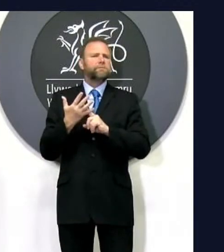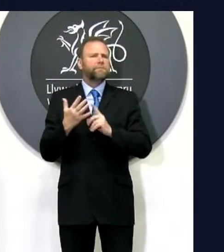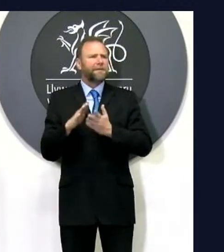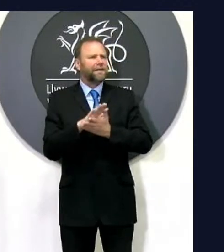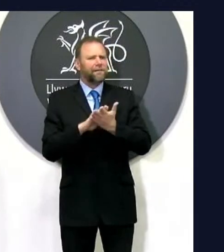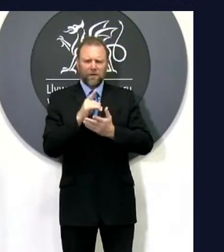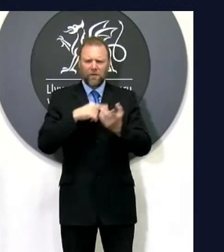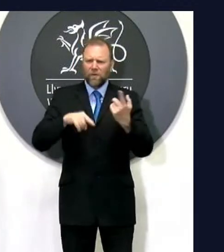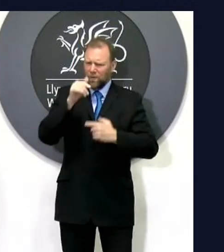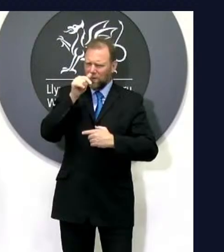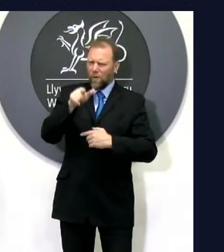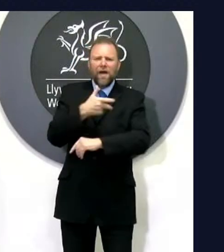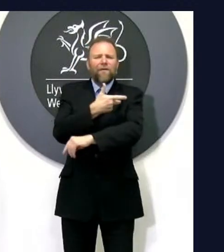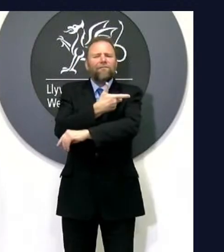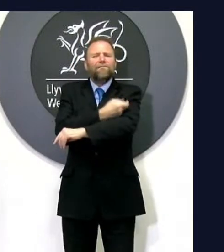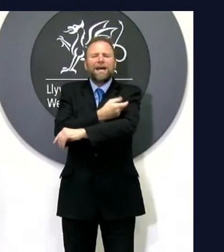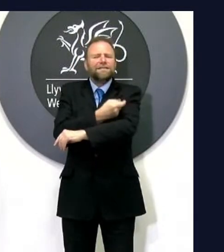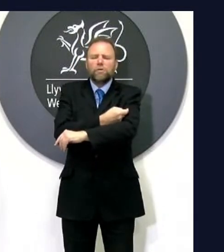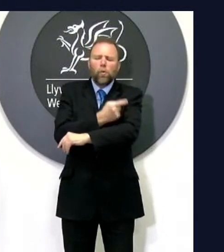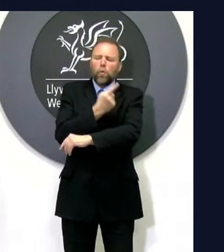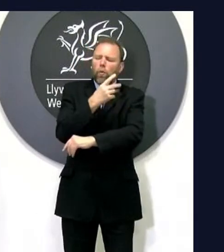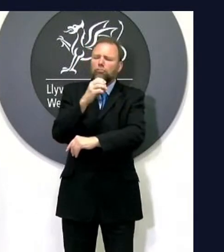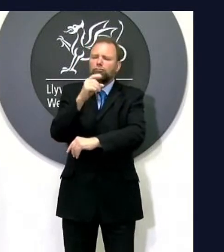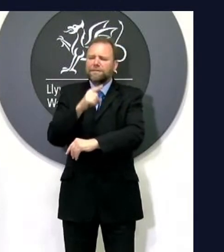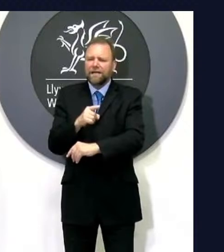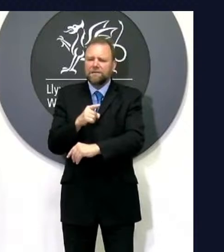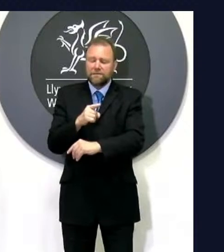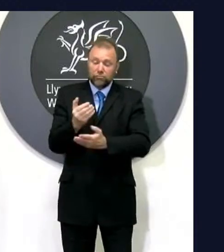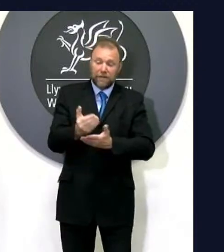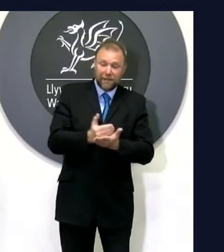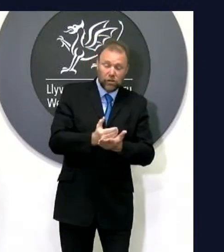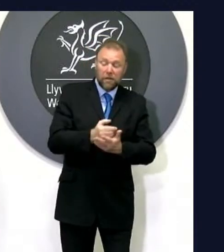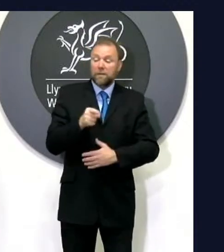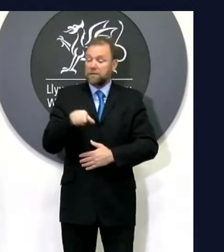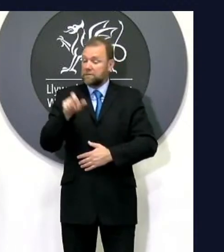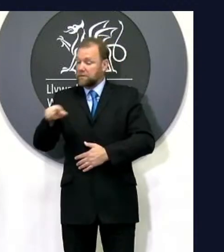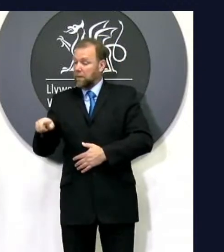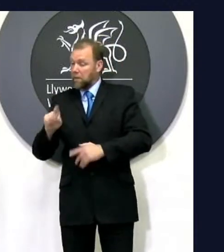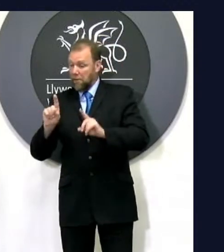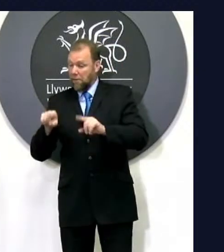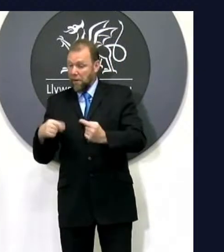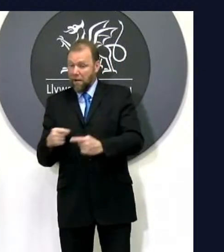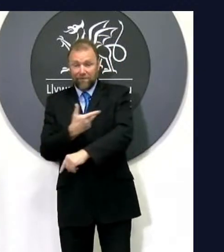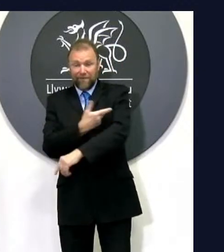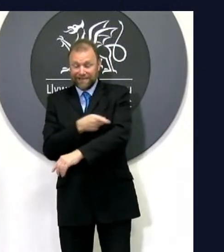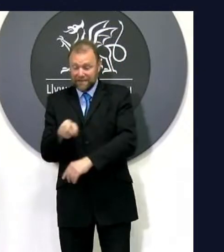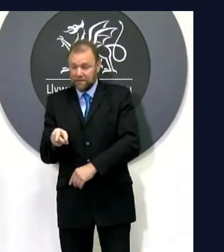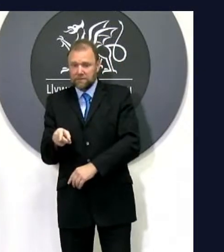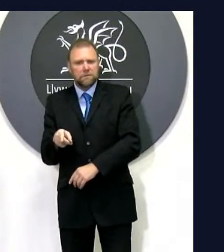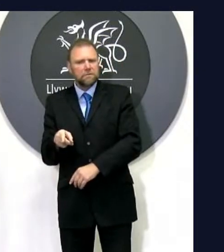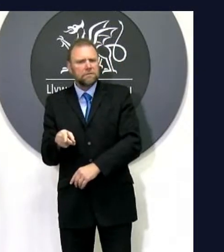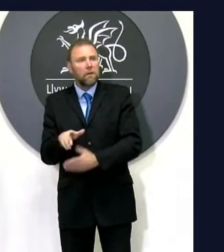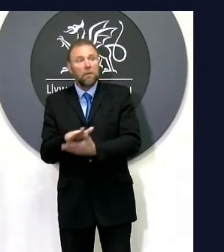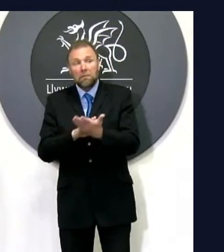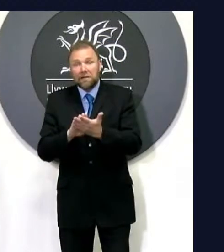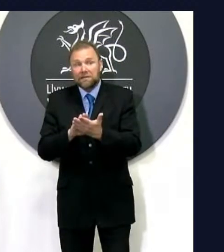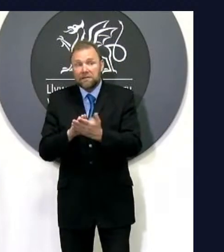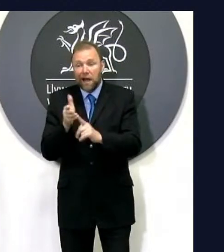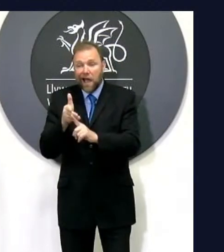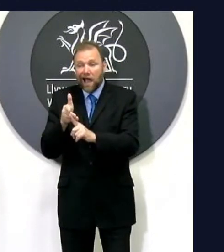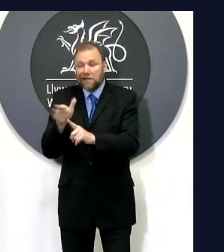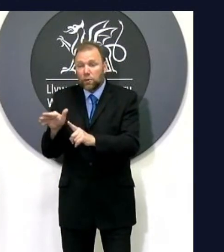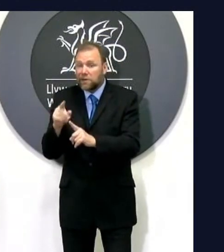a 100% protection anyway, we know that. So it would raise the prospect of, you know, some people who just cannot be vaccinated then being